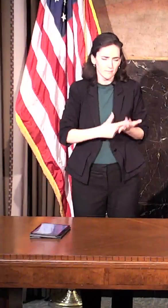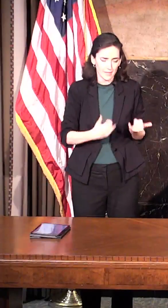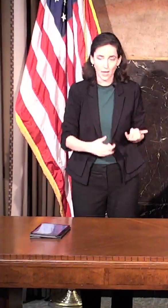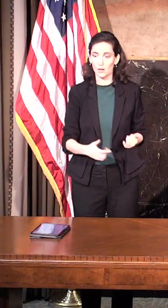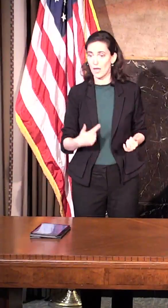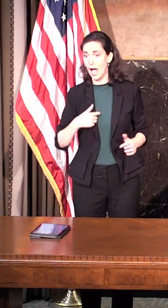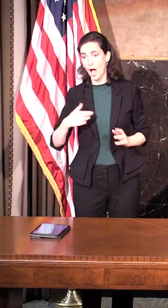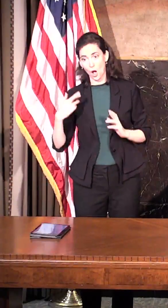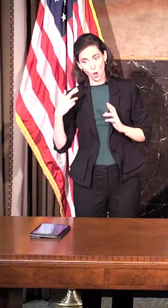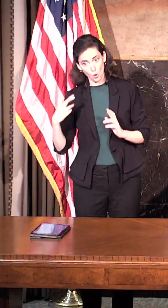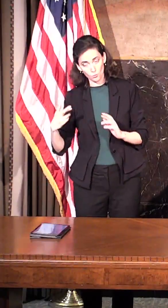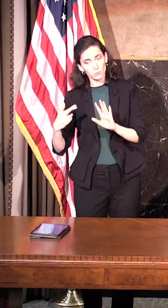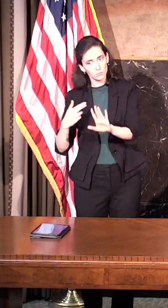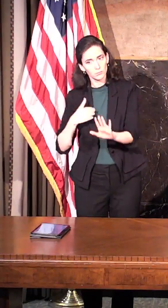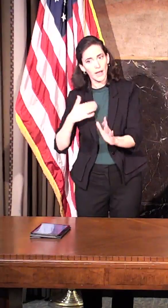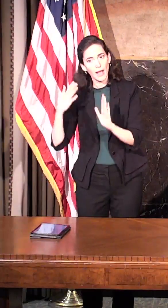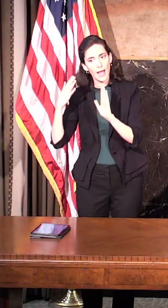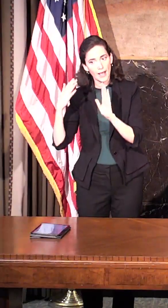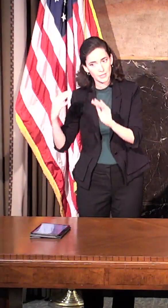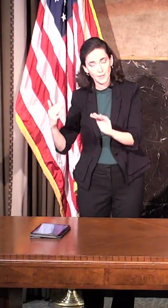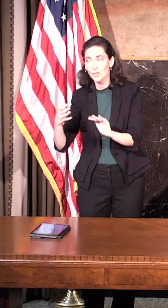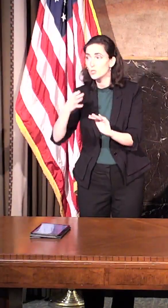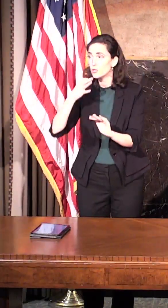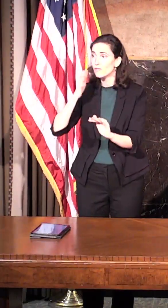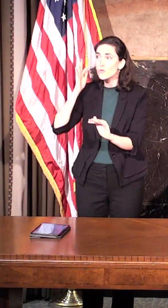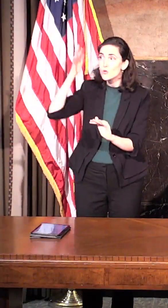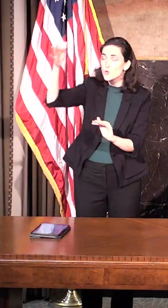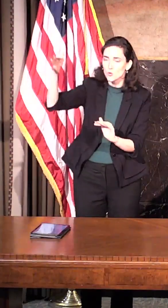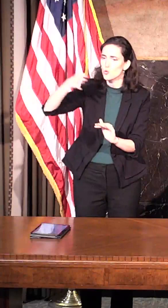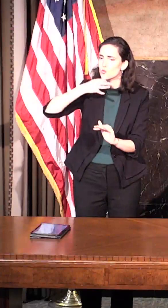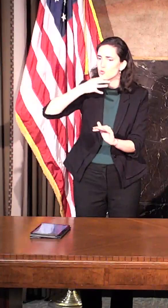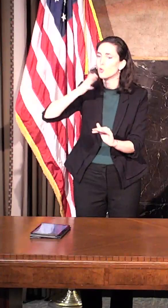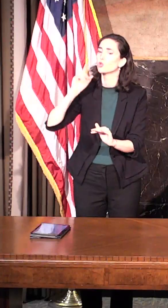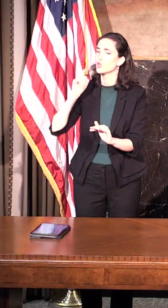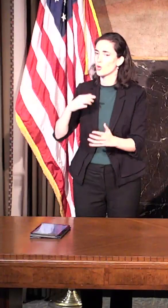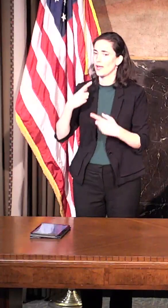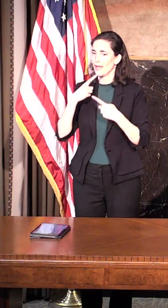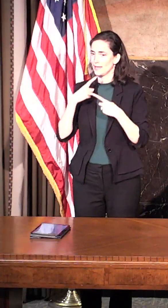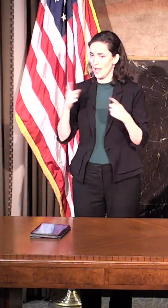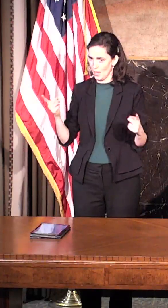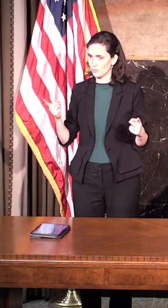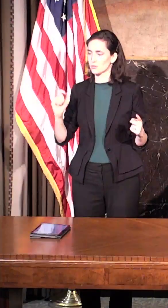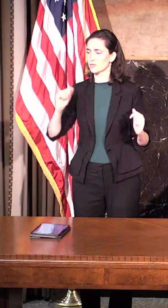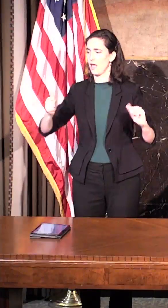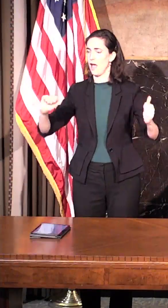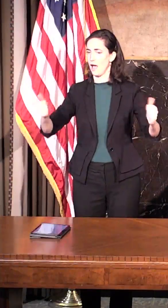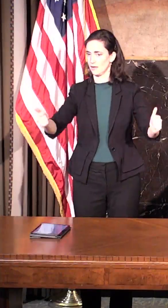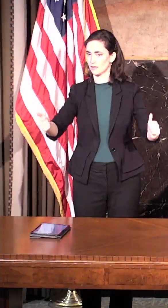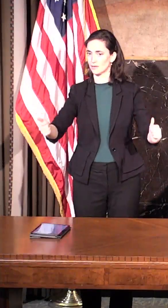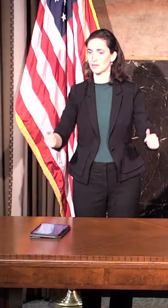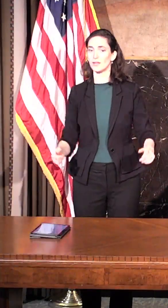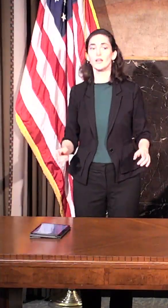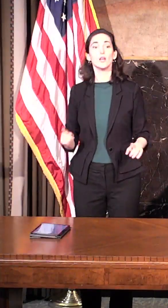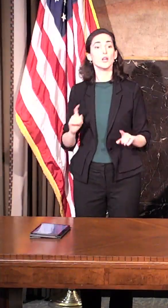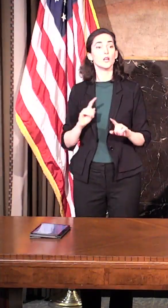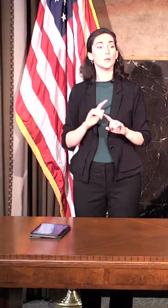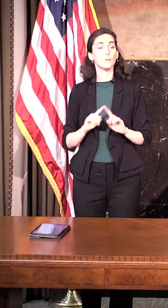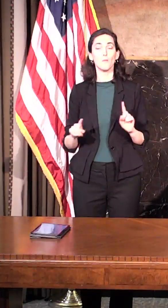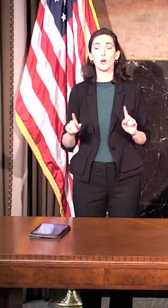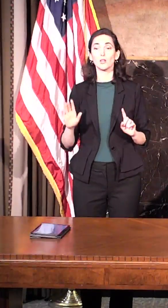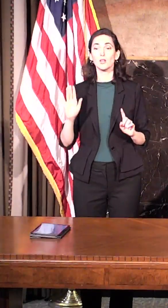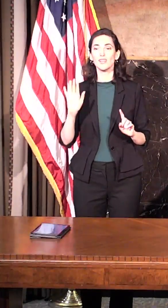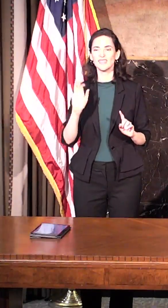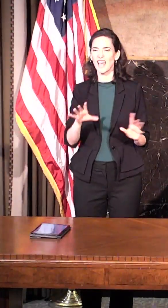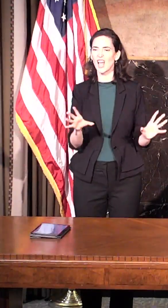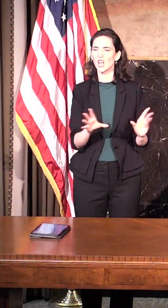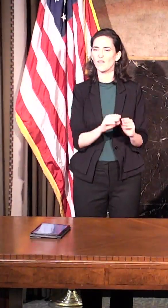and quite frankly my expectation that in the not too distant future we're going to be announcing some of this. But what you saw come out of the convention